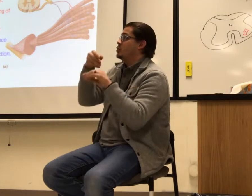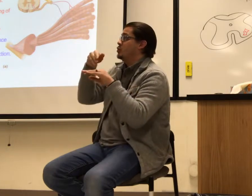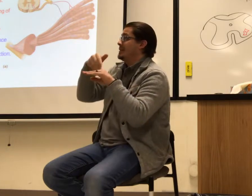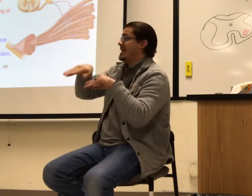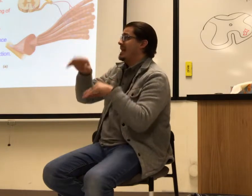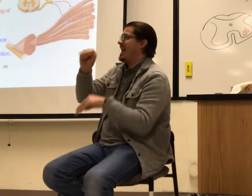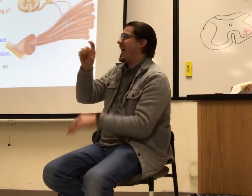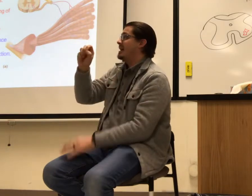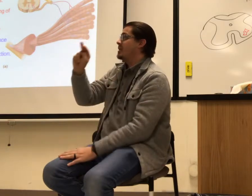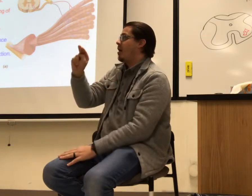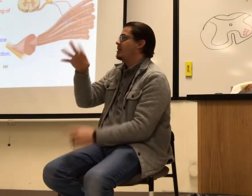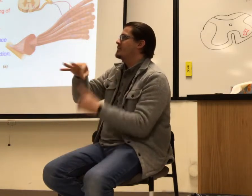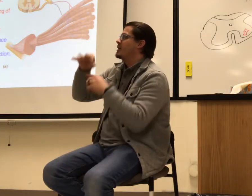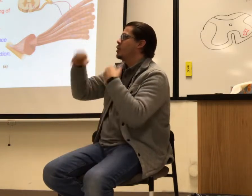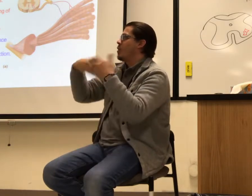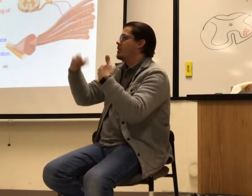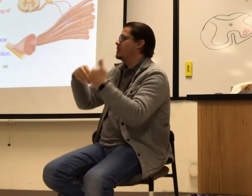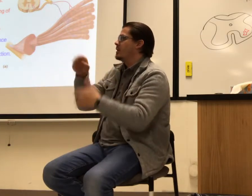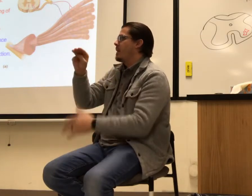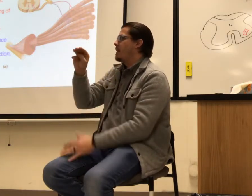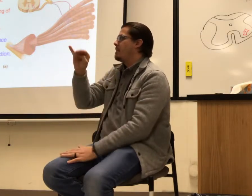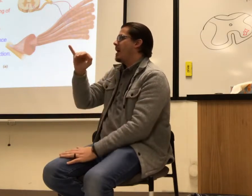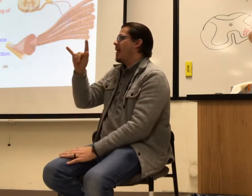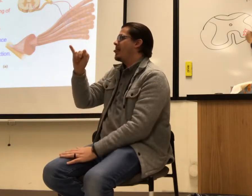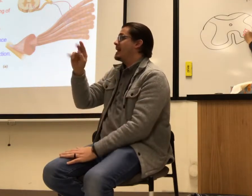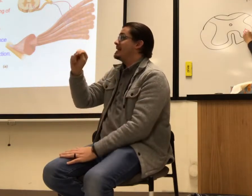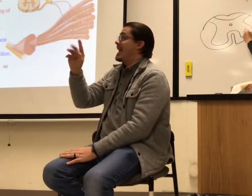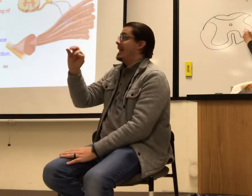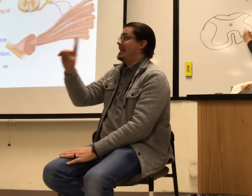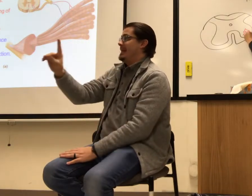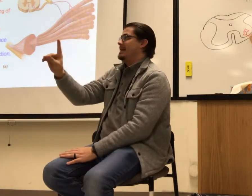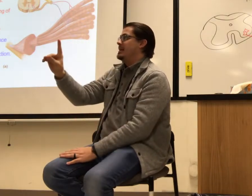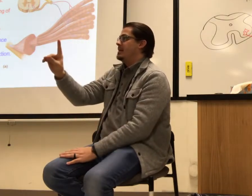specialized process. It's usually myelinated.